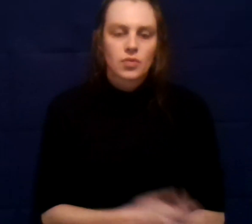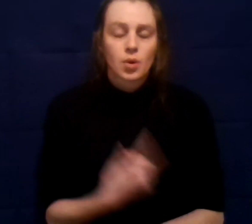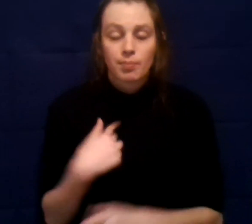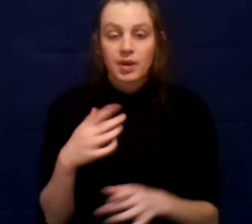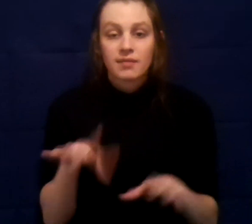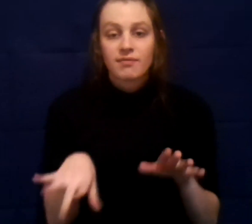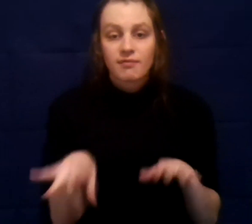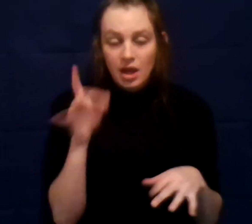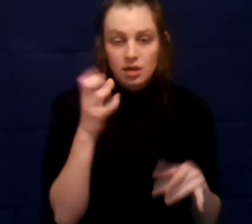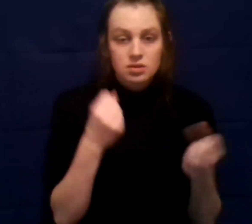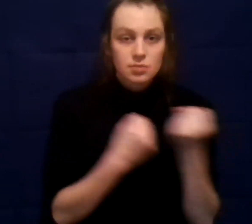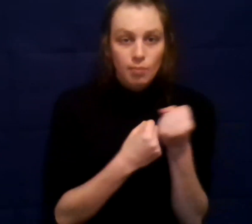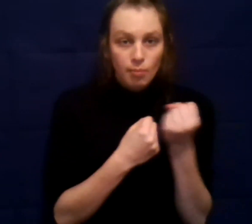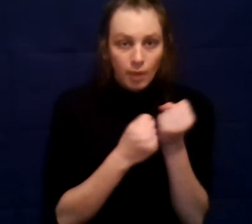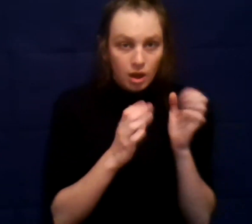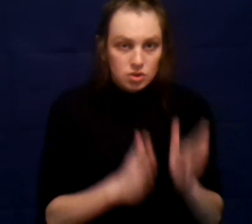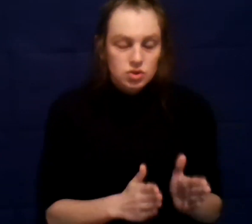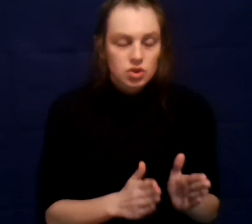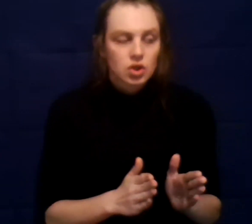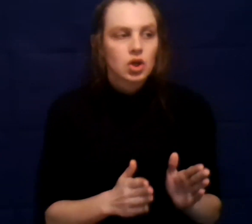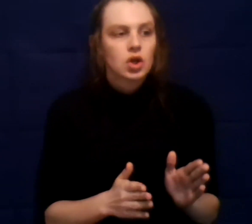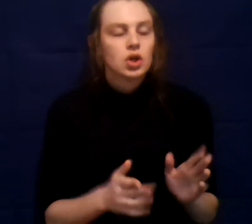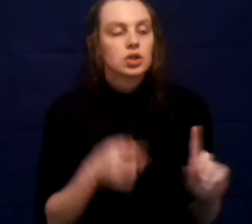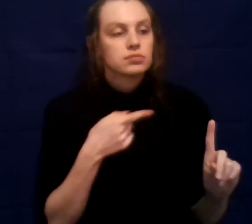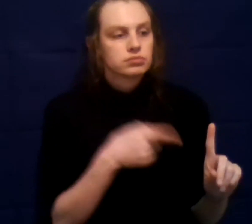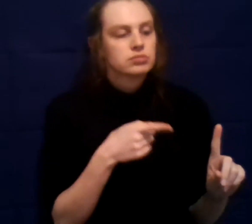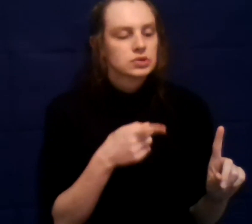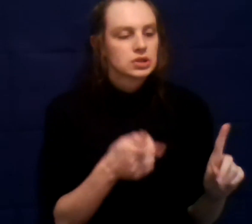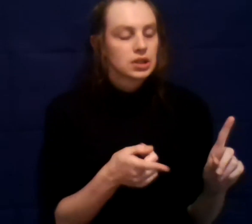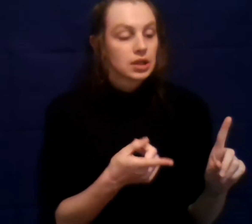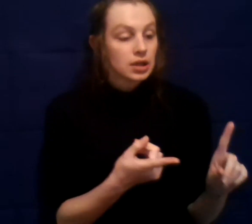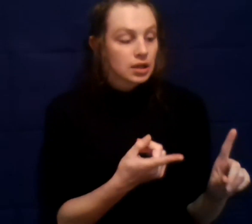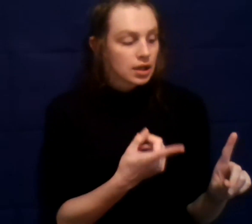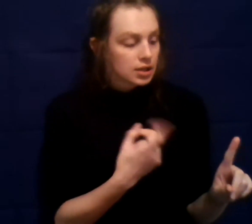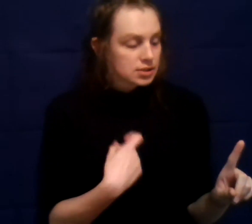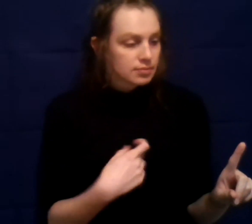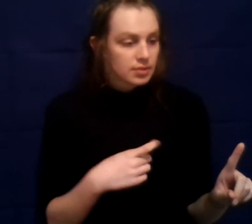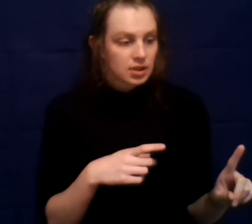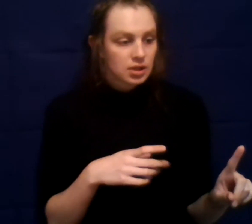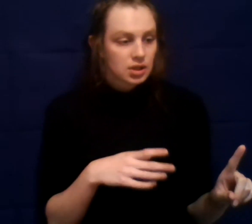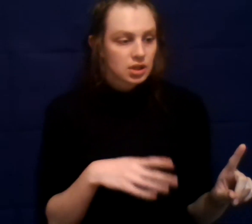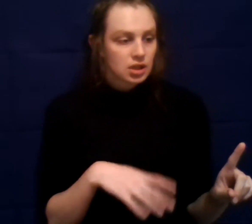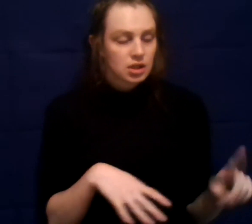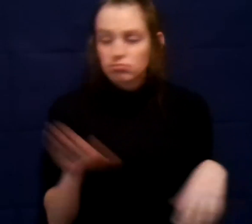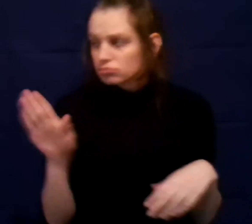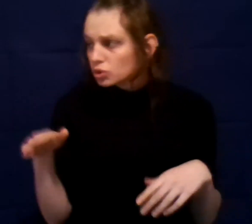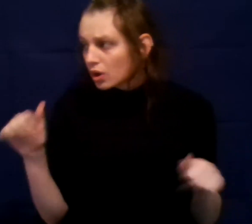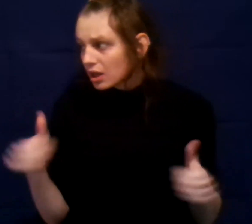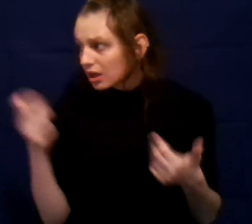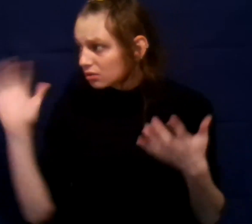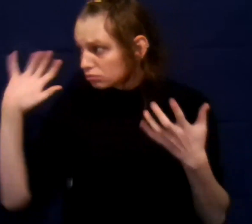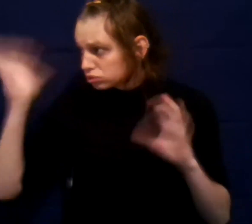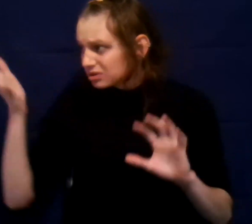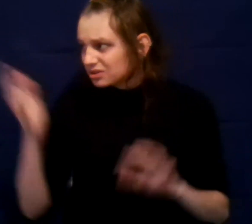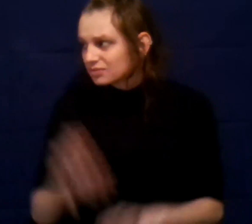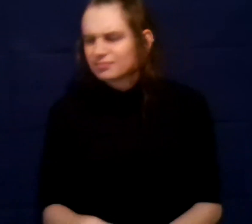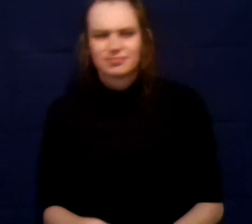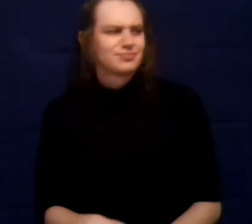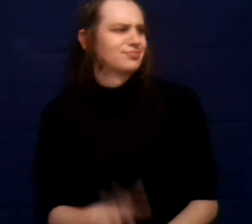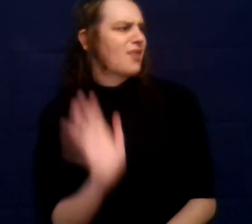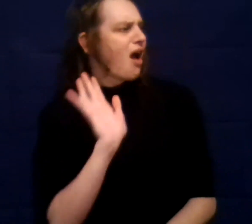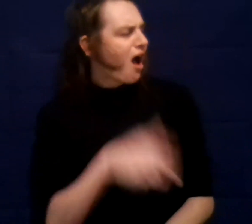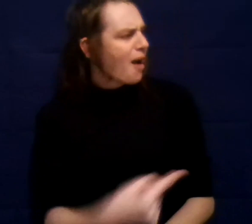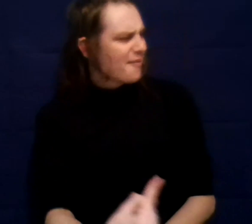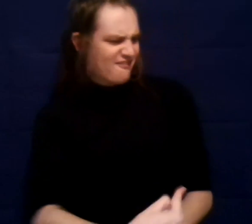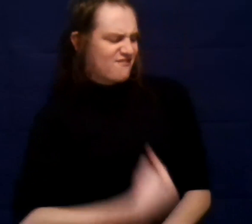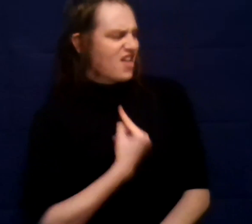sponsor, and, she asked me, like, is my life unmanageable? And I was offended when she asked me that. I was like, how dare you? I was like,